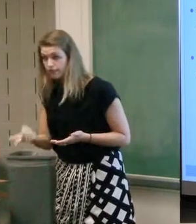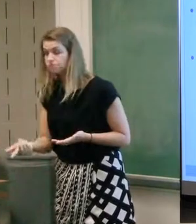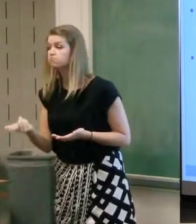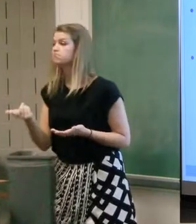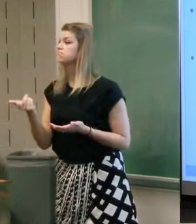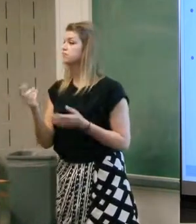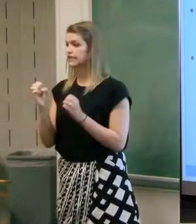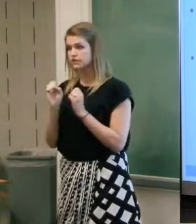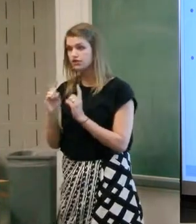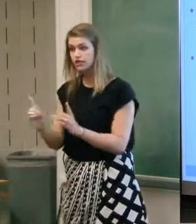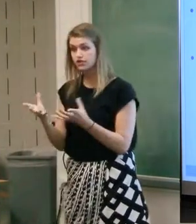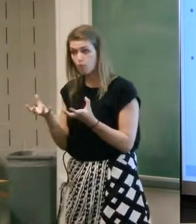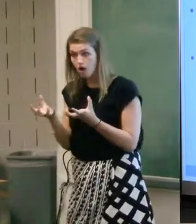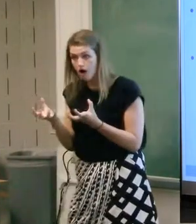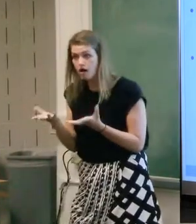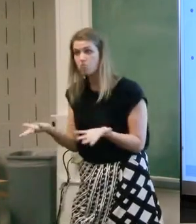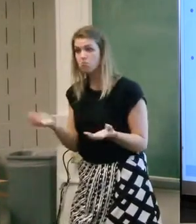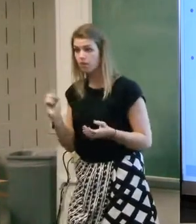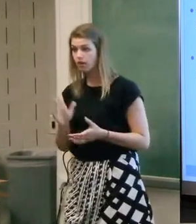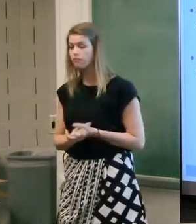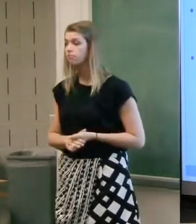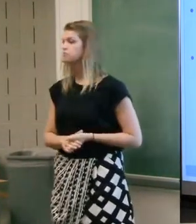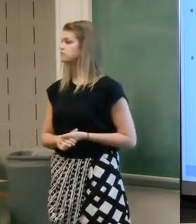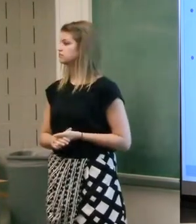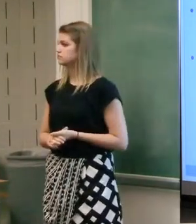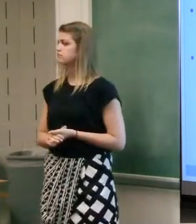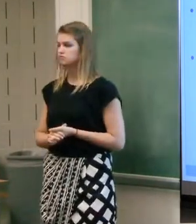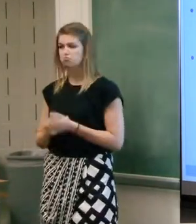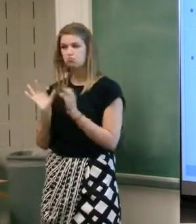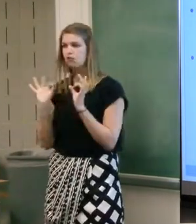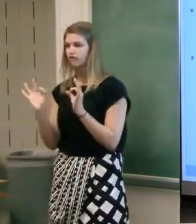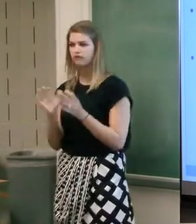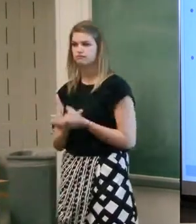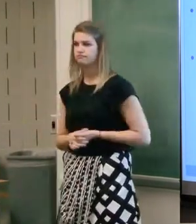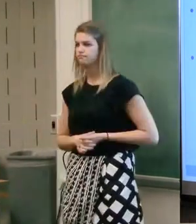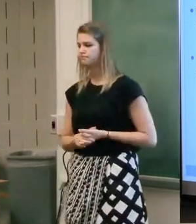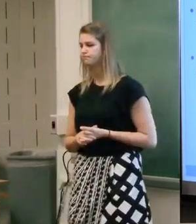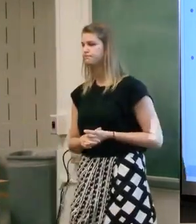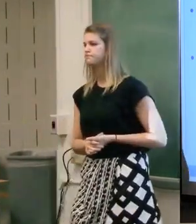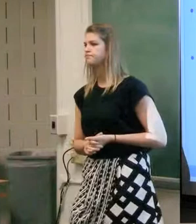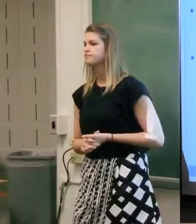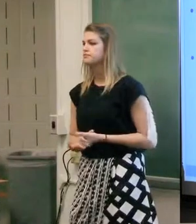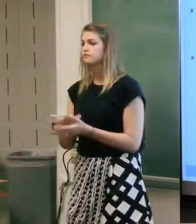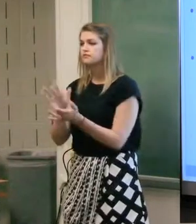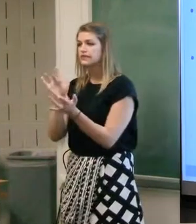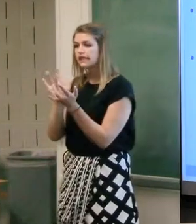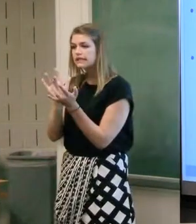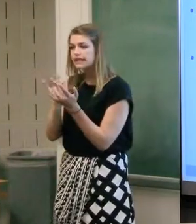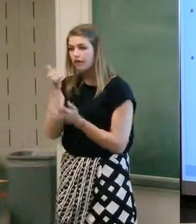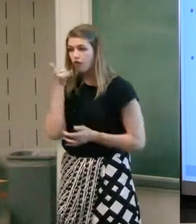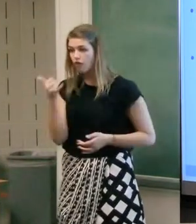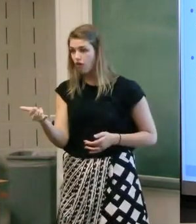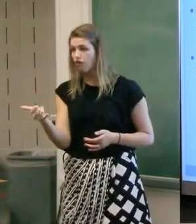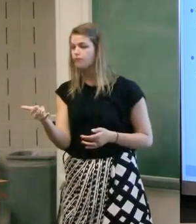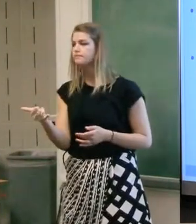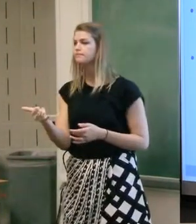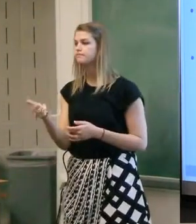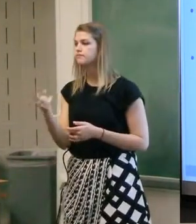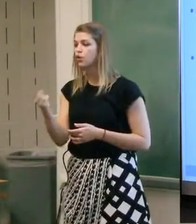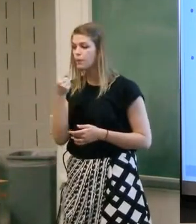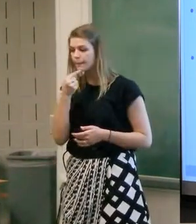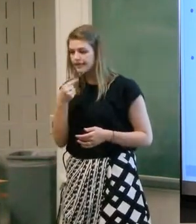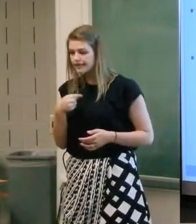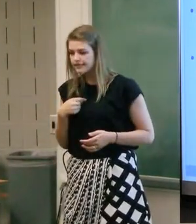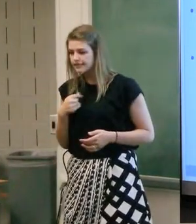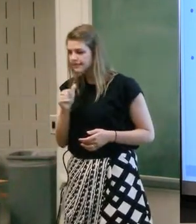and education is where I wanted to be in, so I figured that would be a great start. I called Wayland, and they told